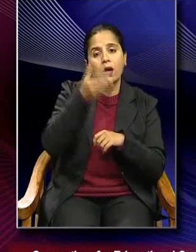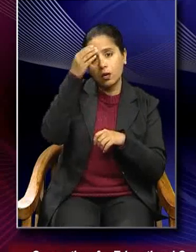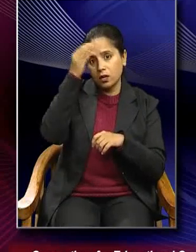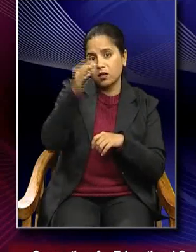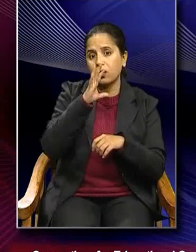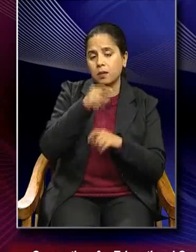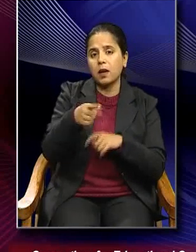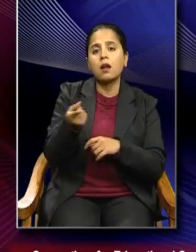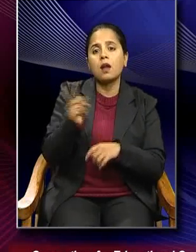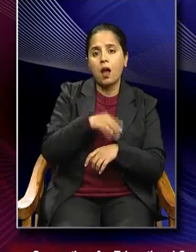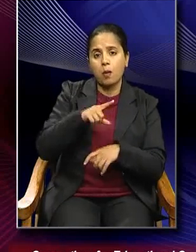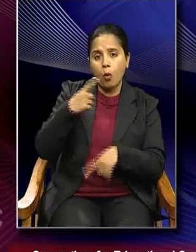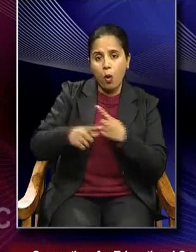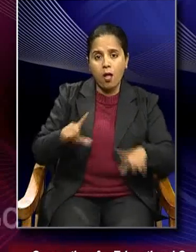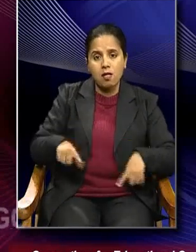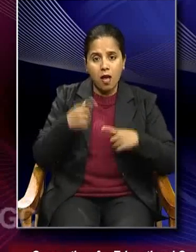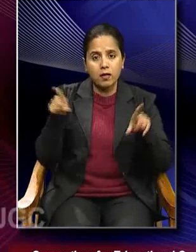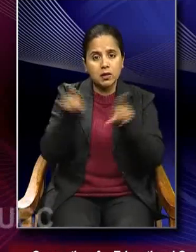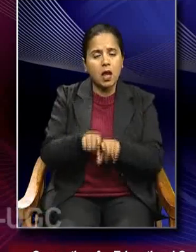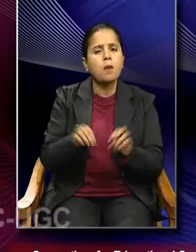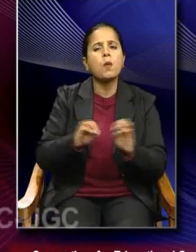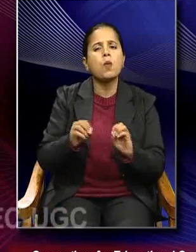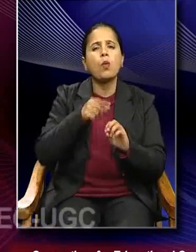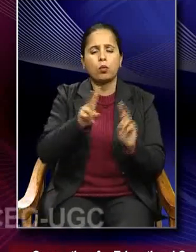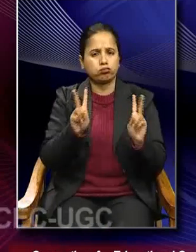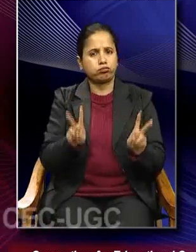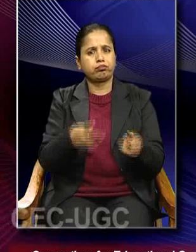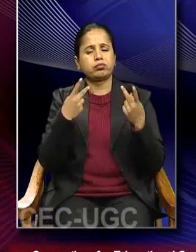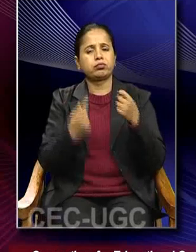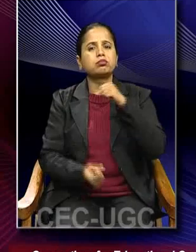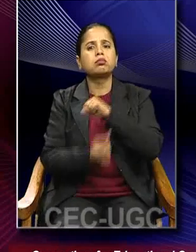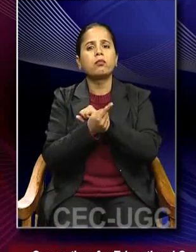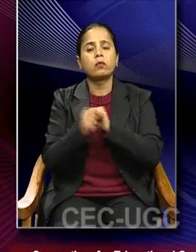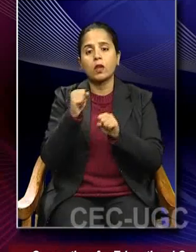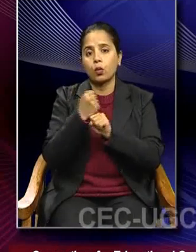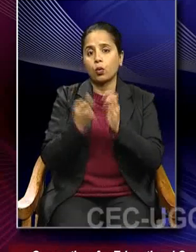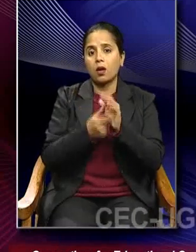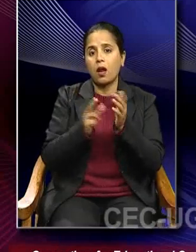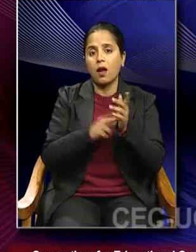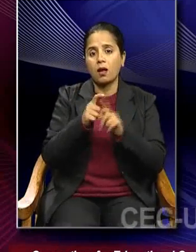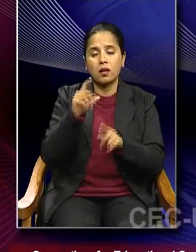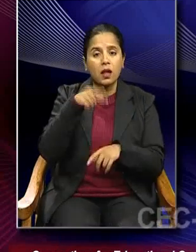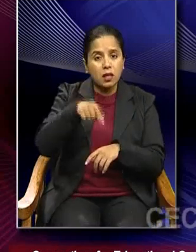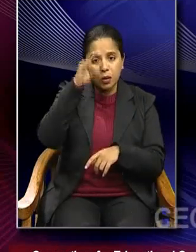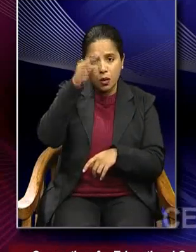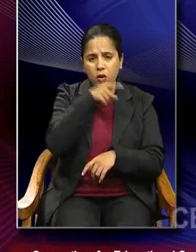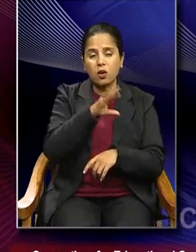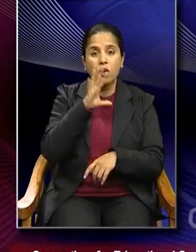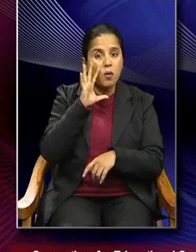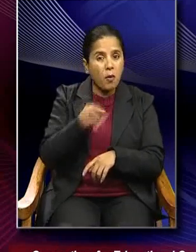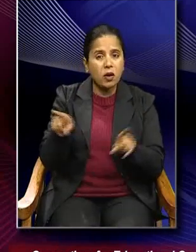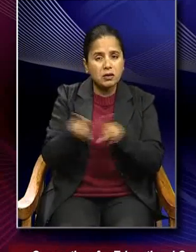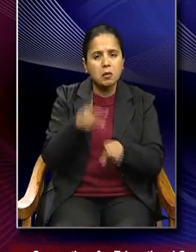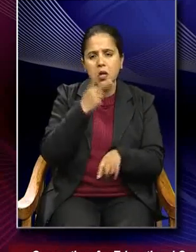not coming from everyday life. Grand theory also lack relevance